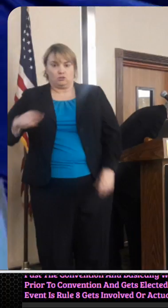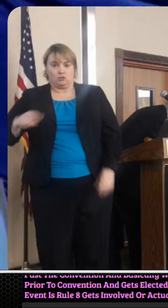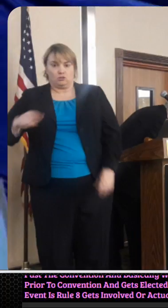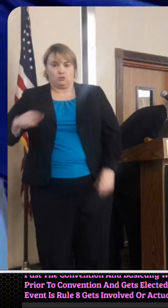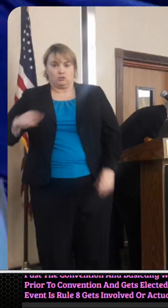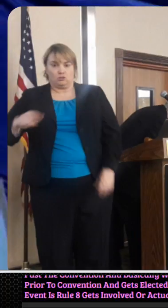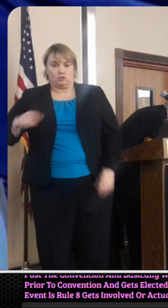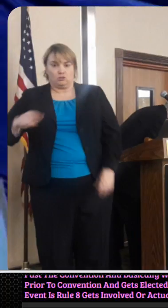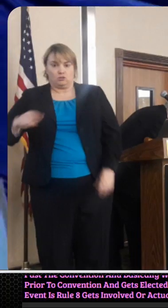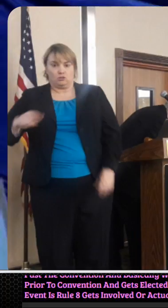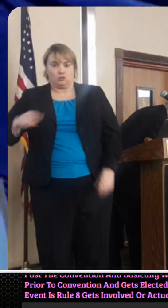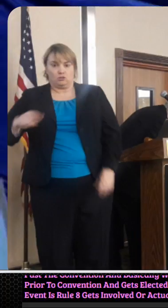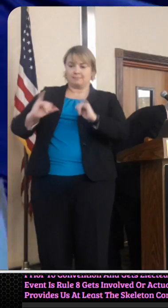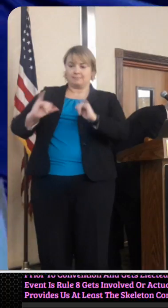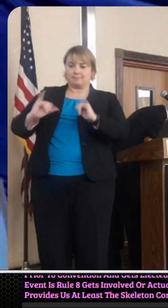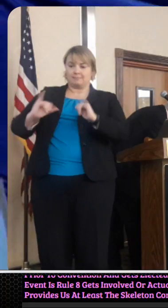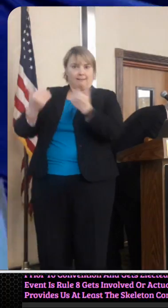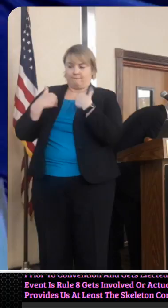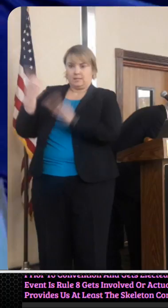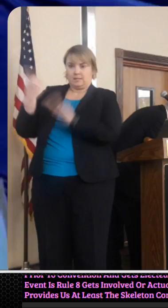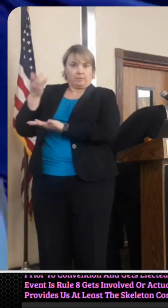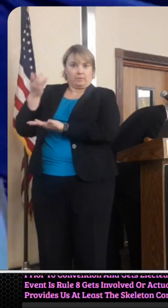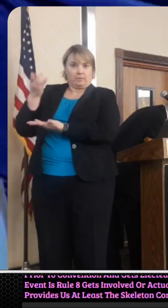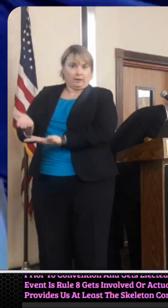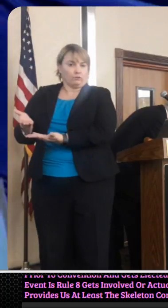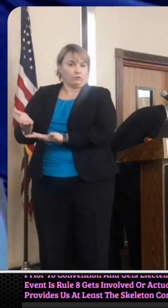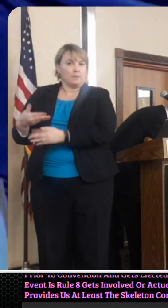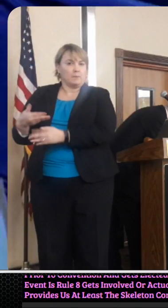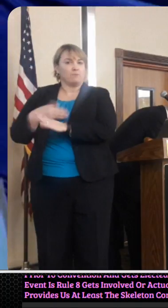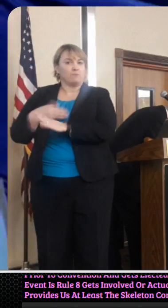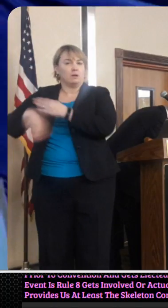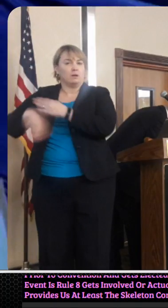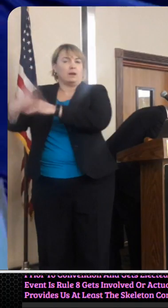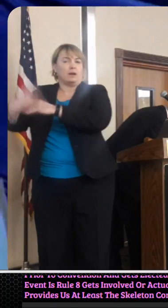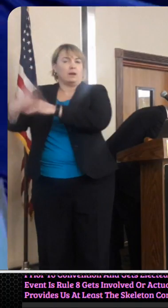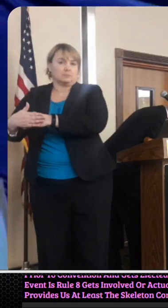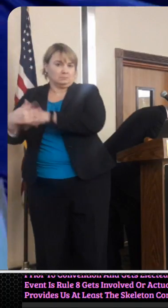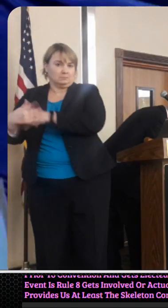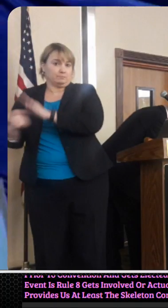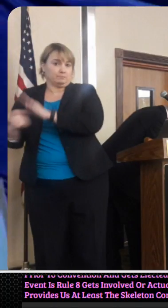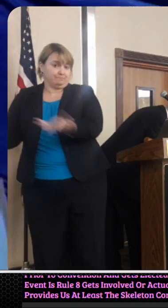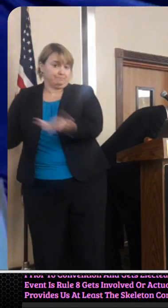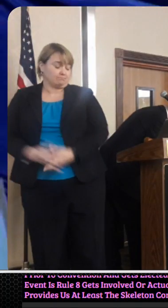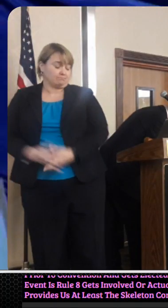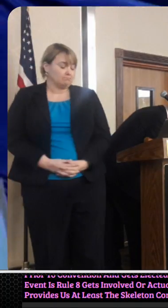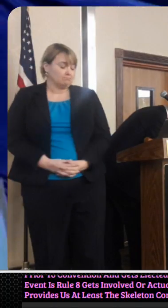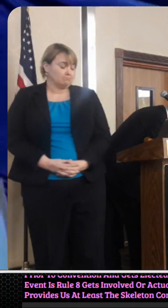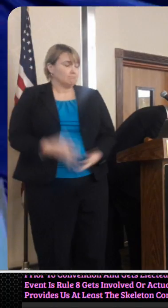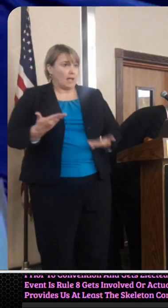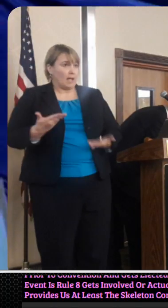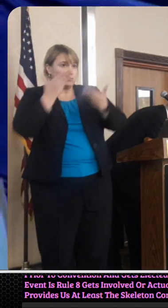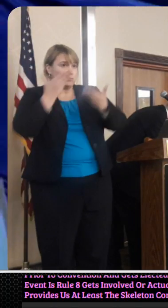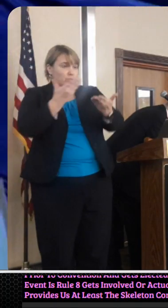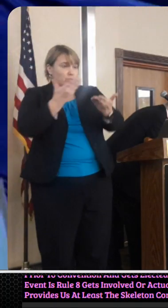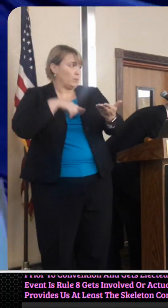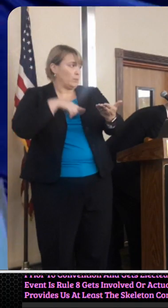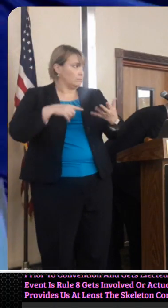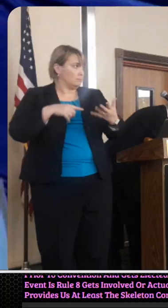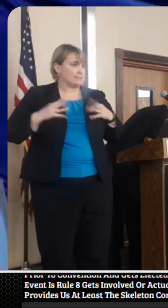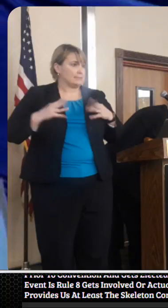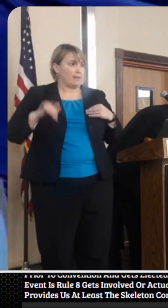at least a skeleton committee to actually take care of that. And I move adoption.